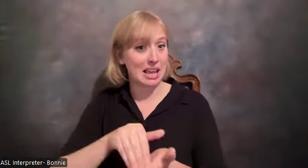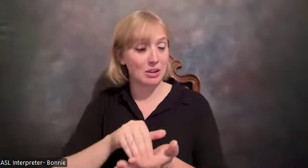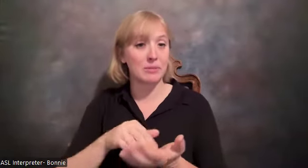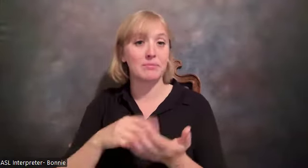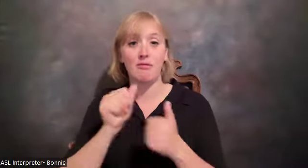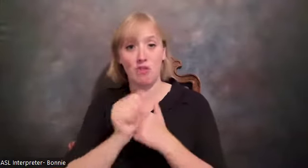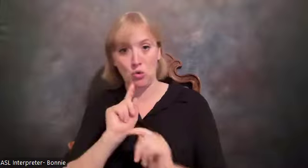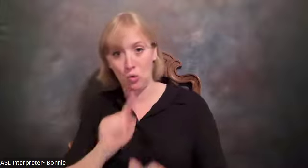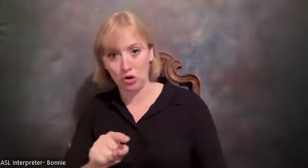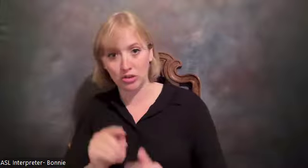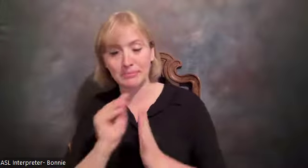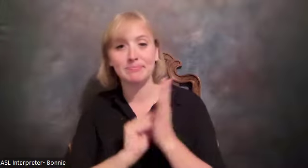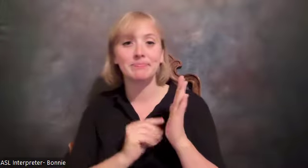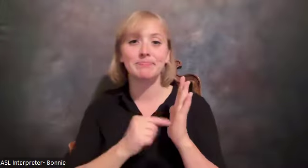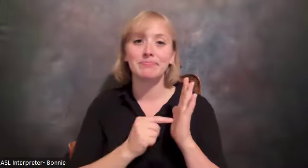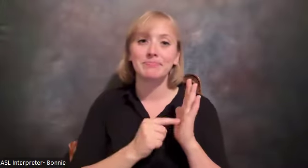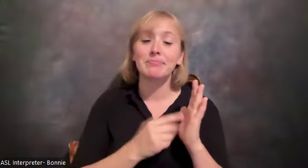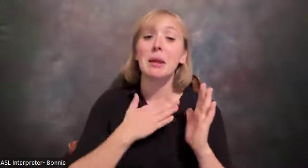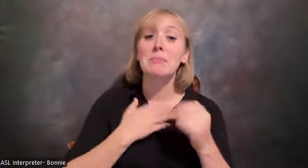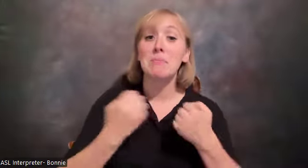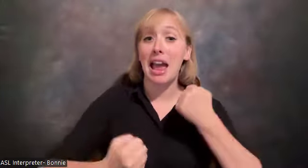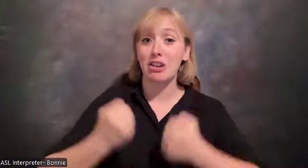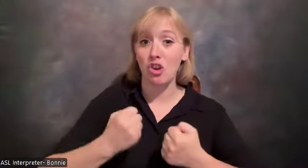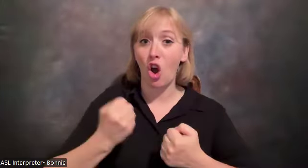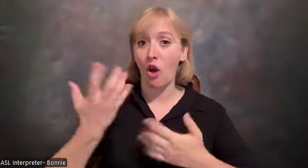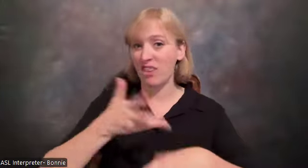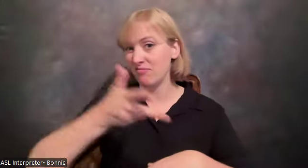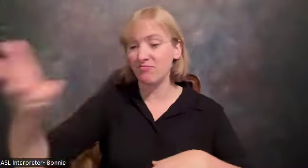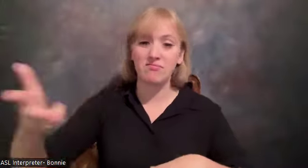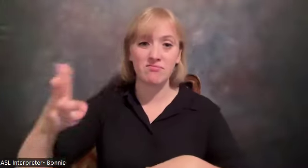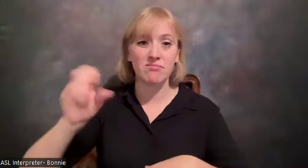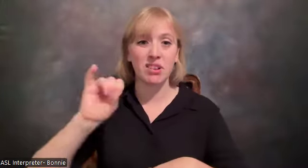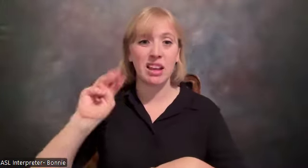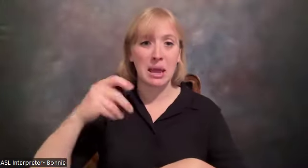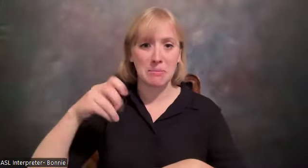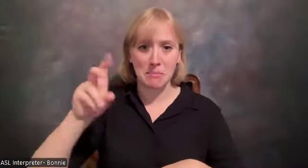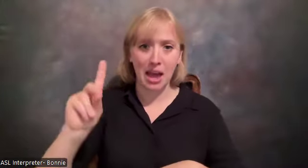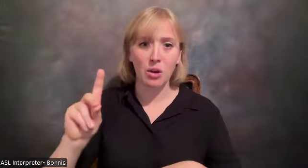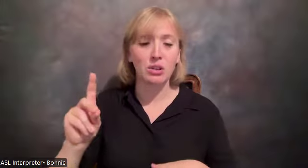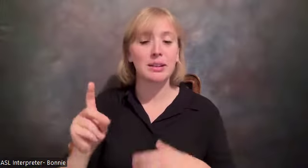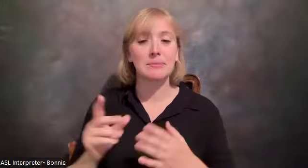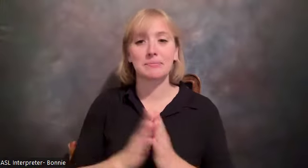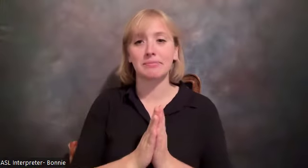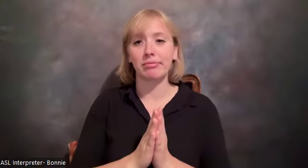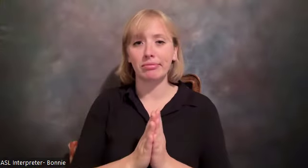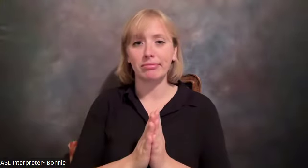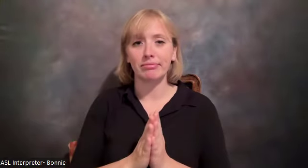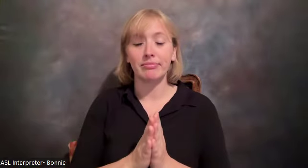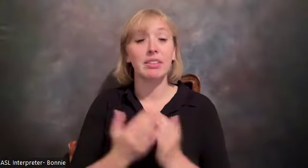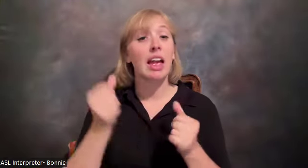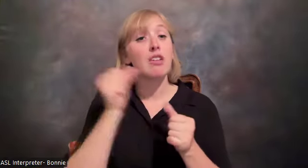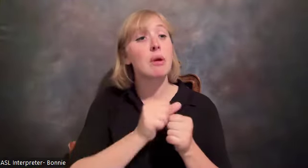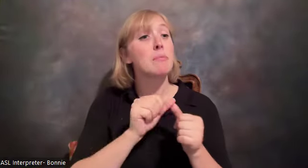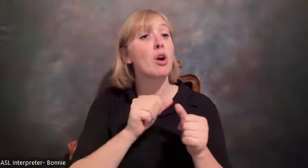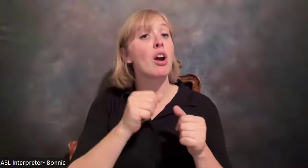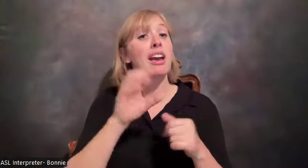were. And my car had been in an impound lot that 45 days. And I remember leaving the base up in